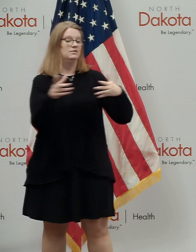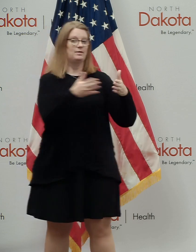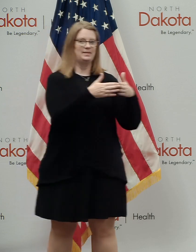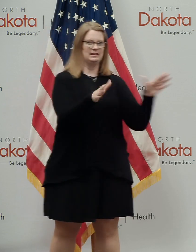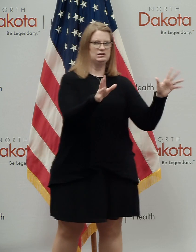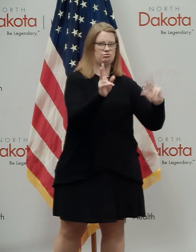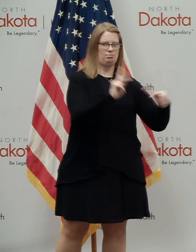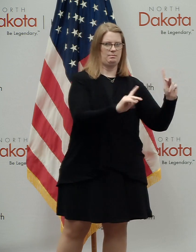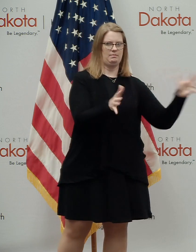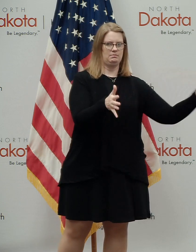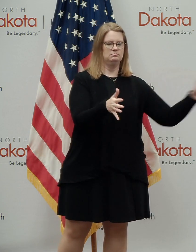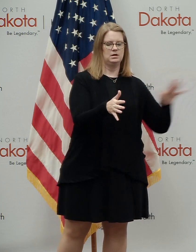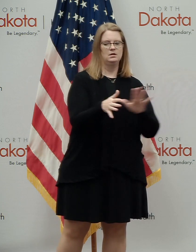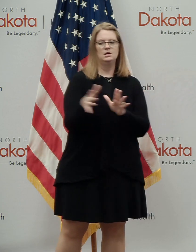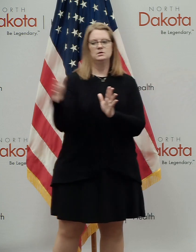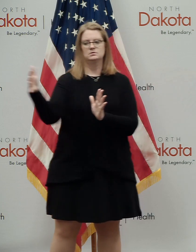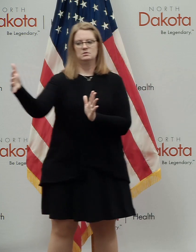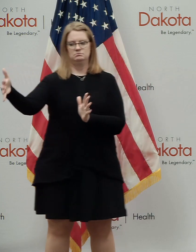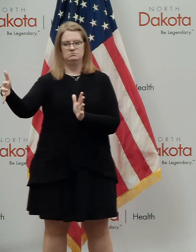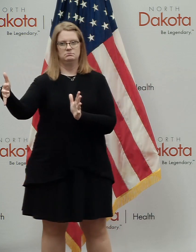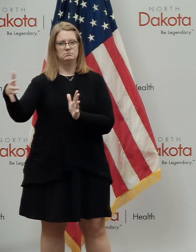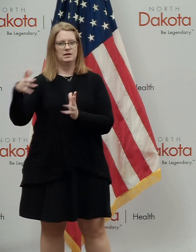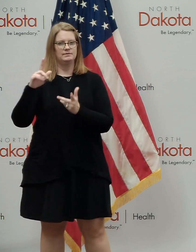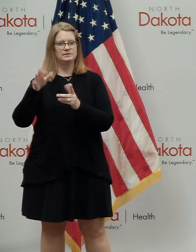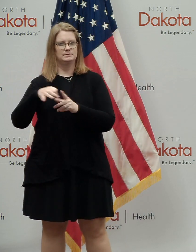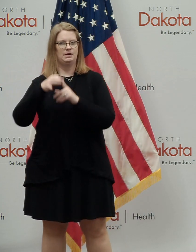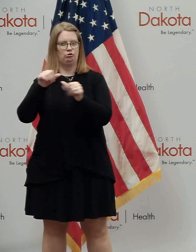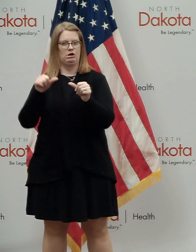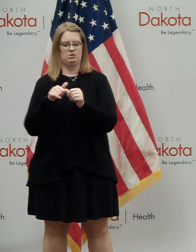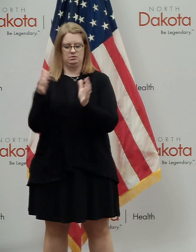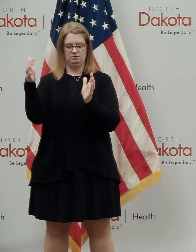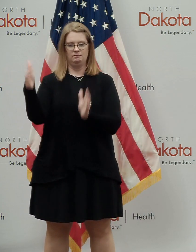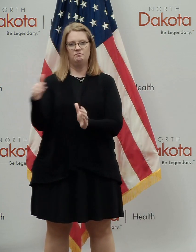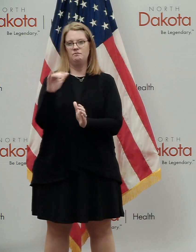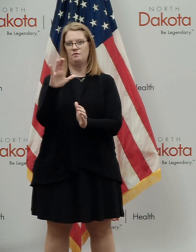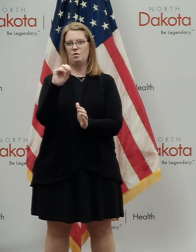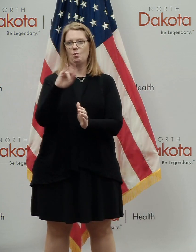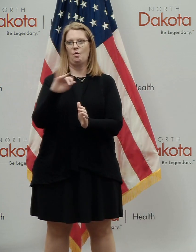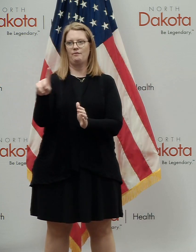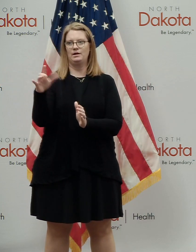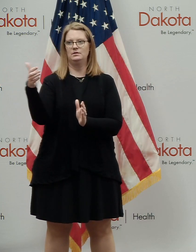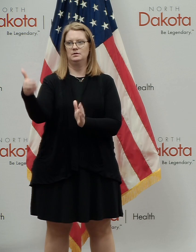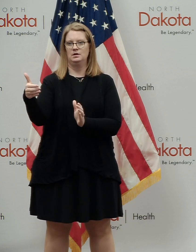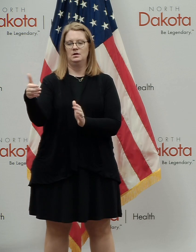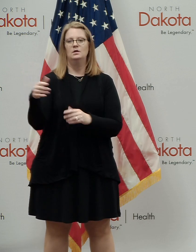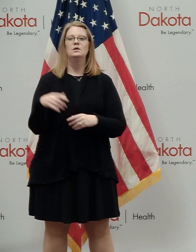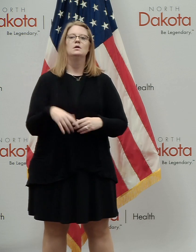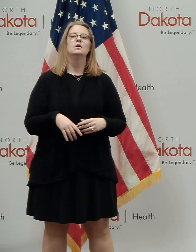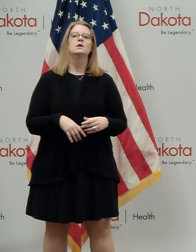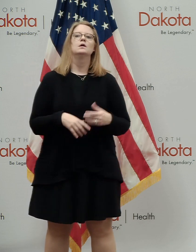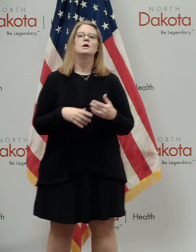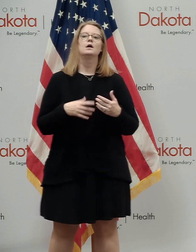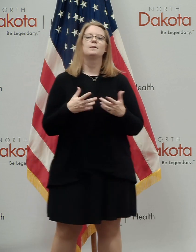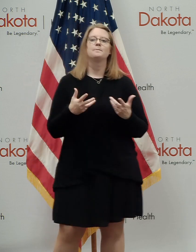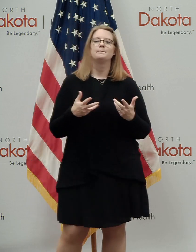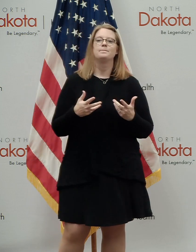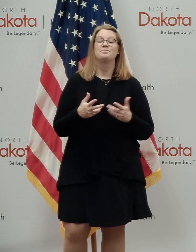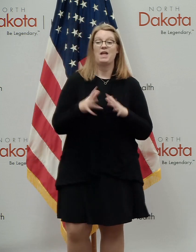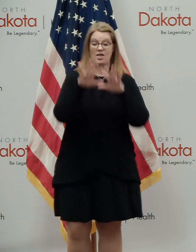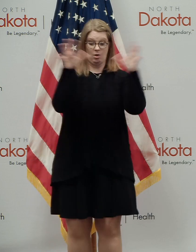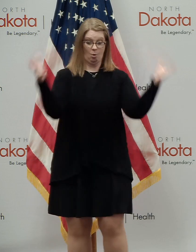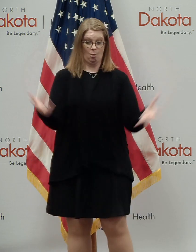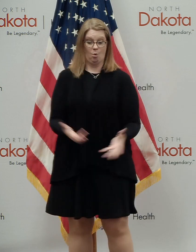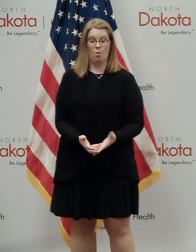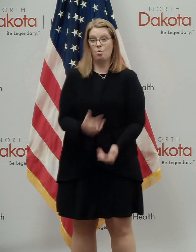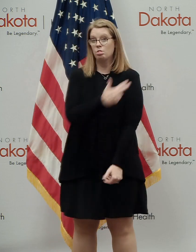population, and I think we feel that across the state. If you look at just hospital capacity,